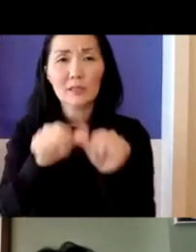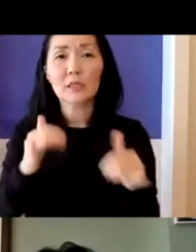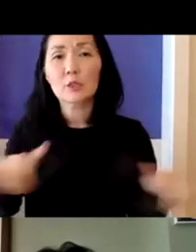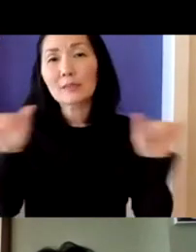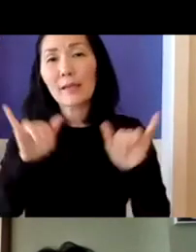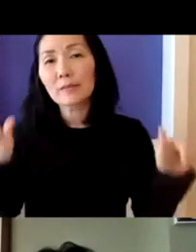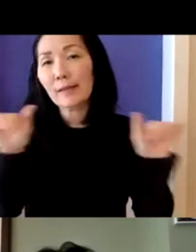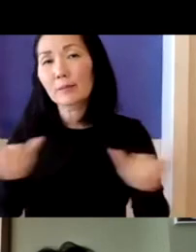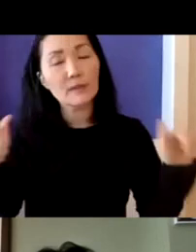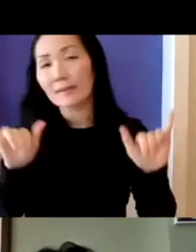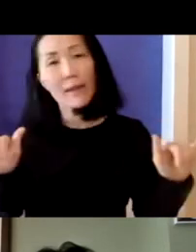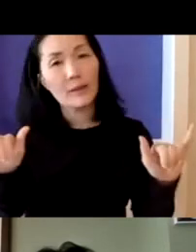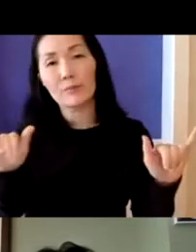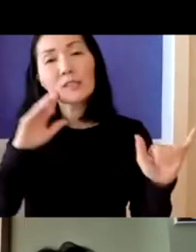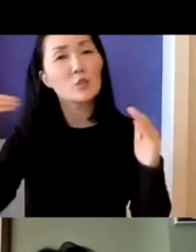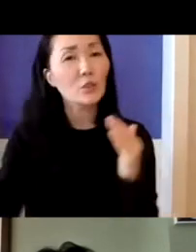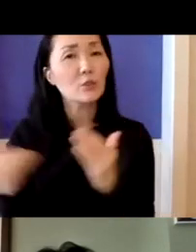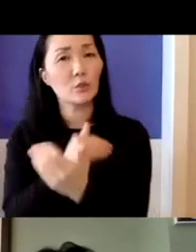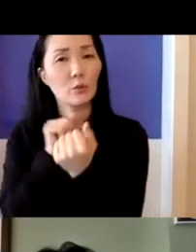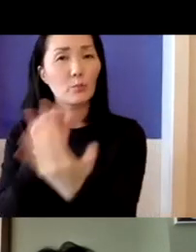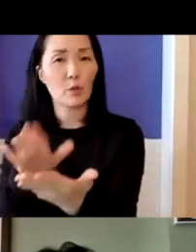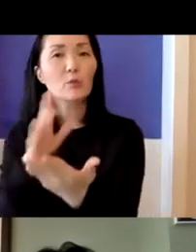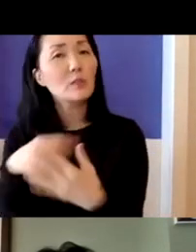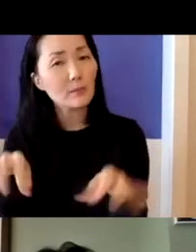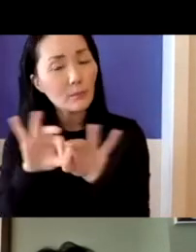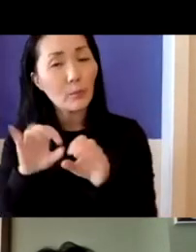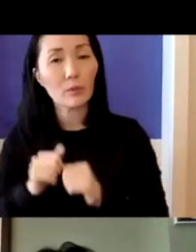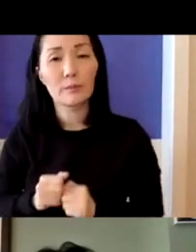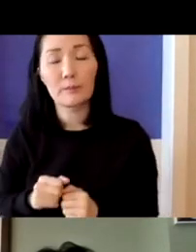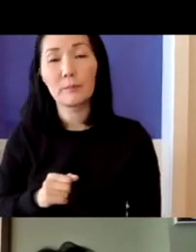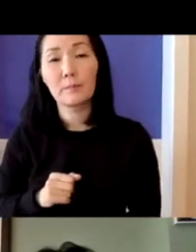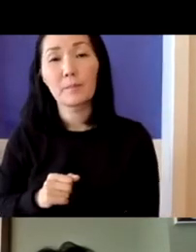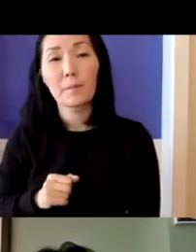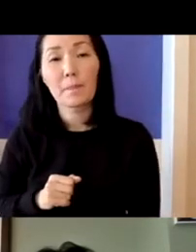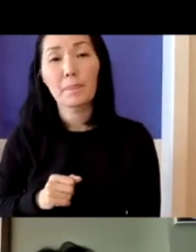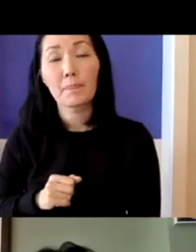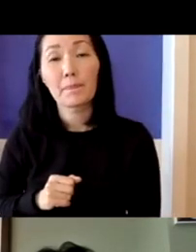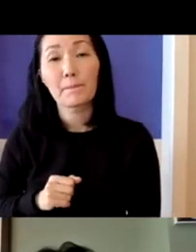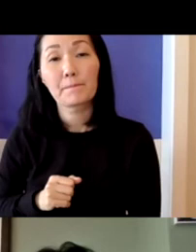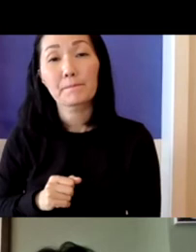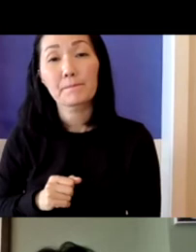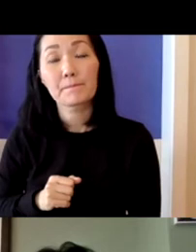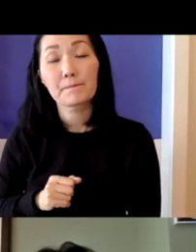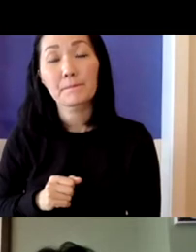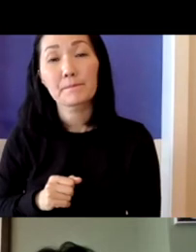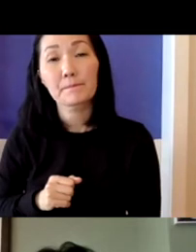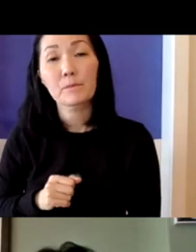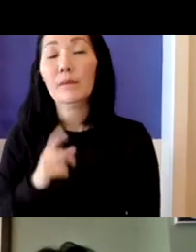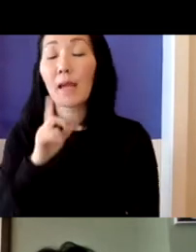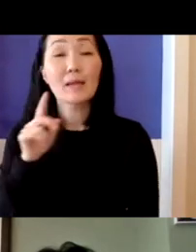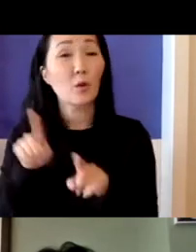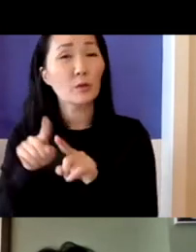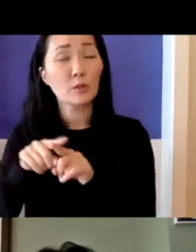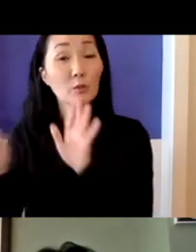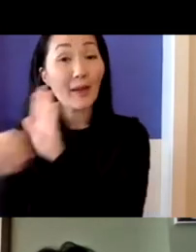look at those as the ability to facilitate the utilization of tools or